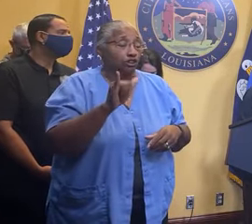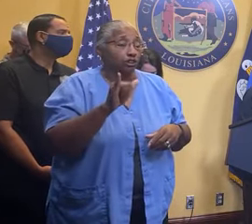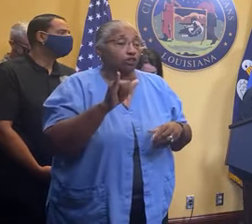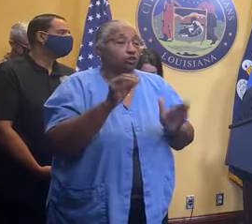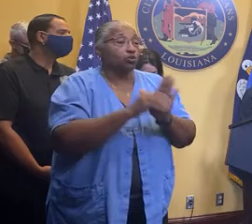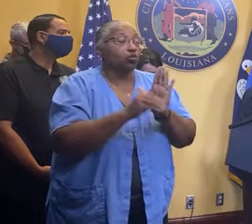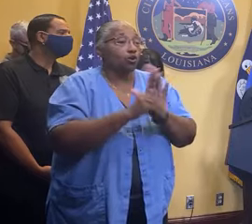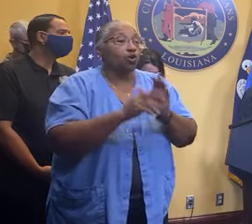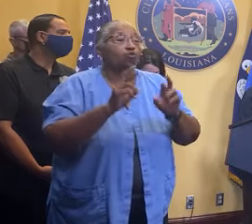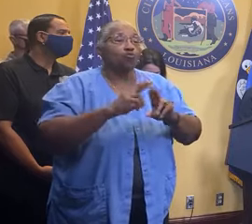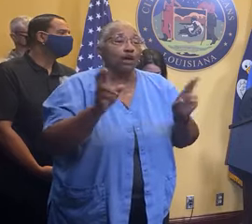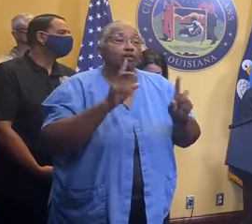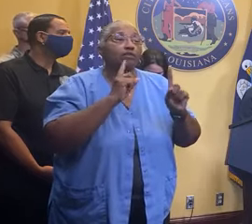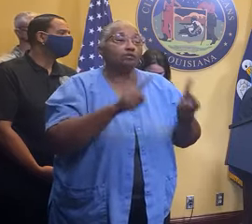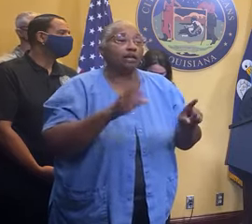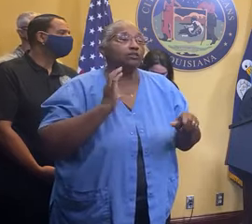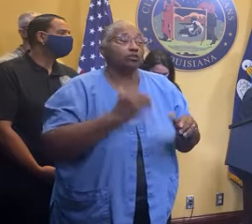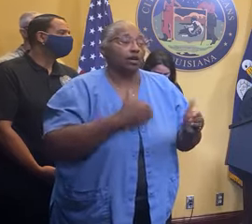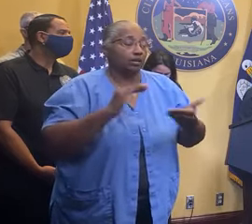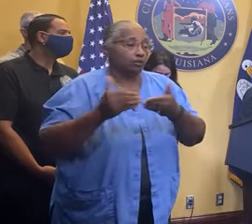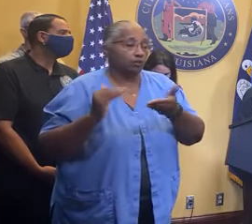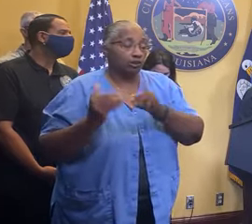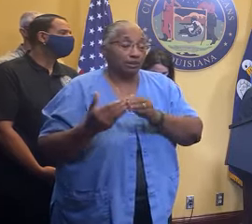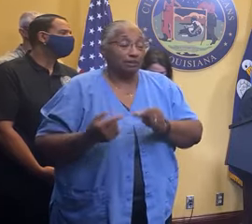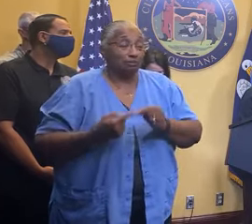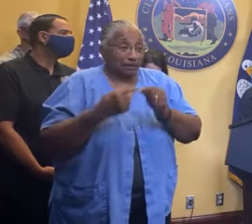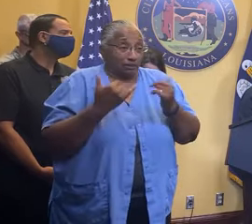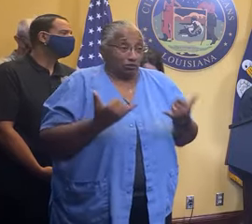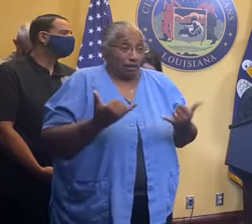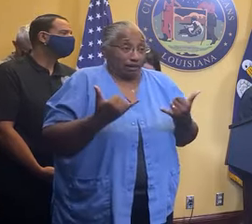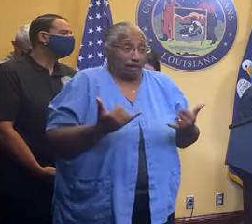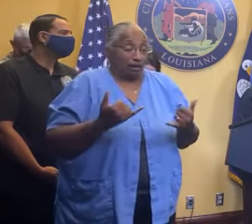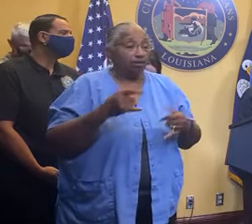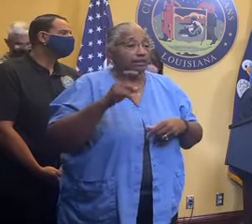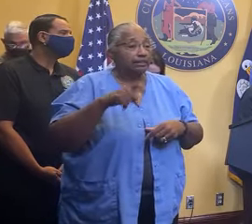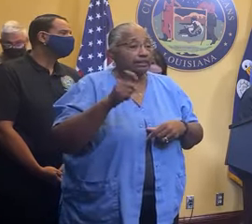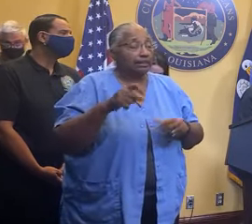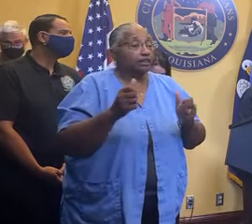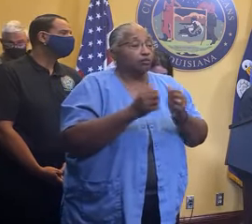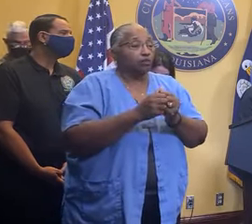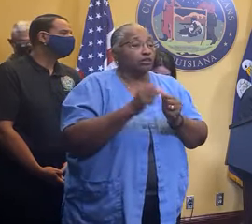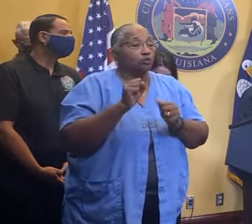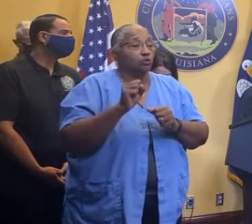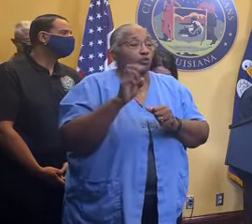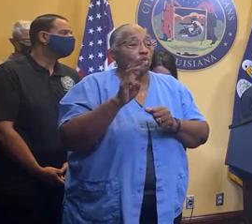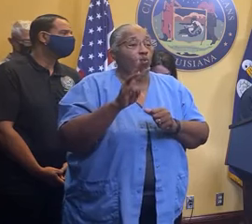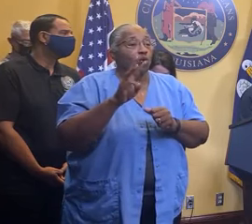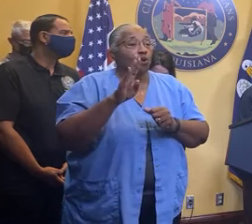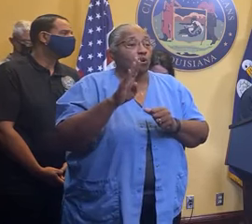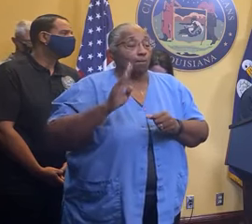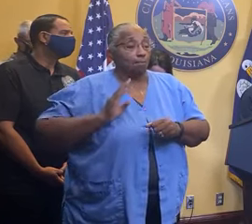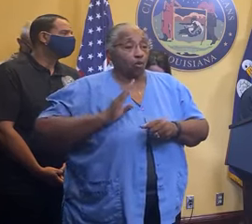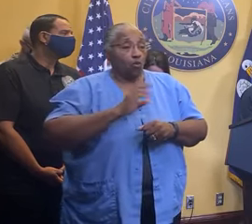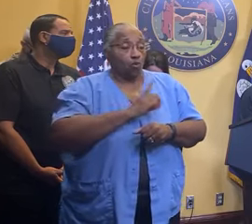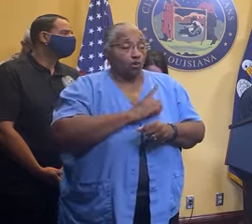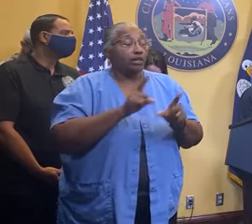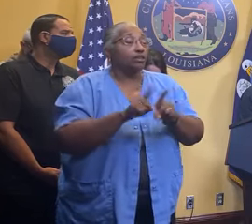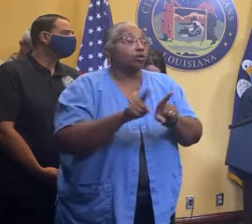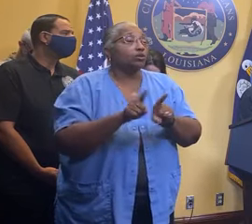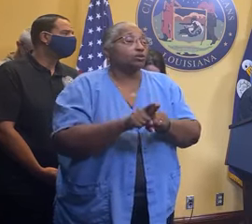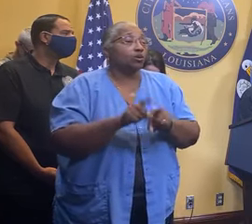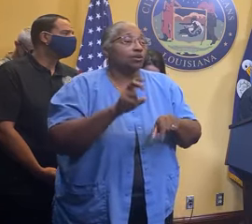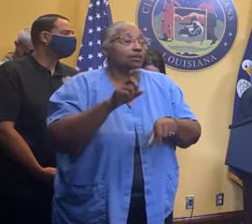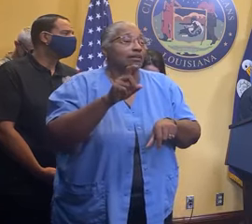to respond to the needs of our community, particularly right now. That need is with the Sewage and Water Board, and the